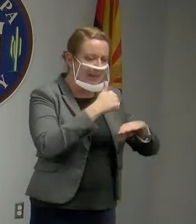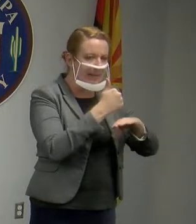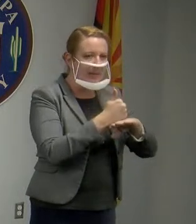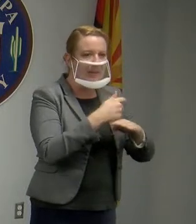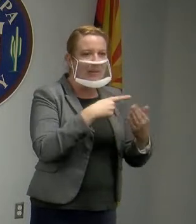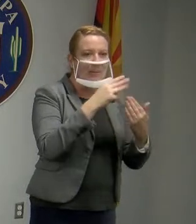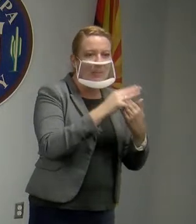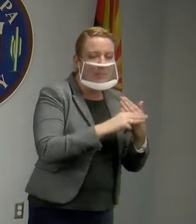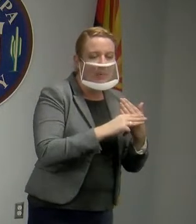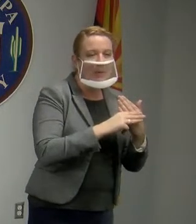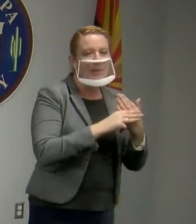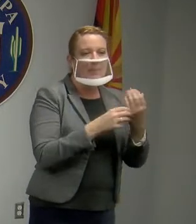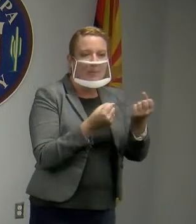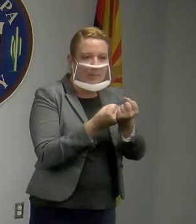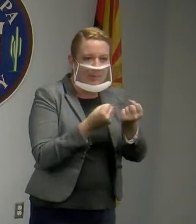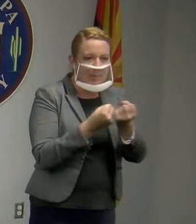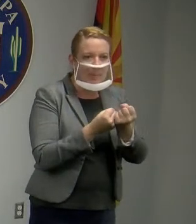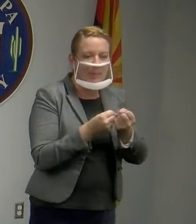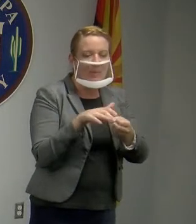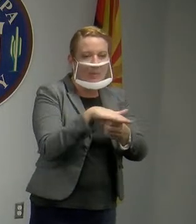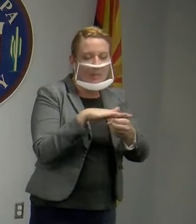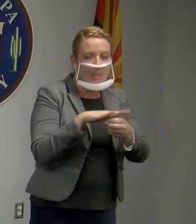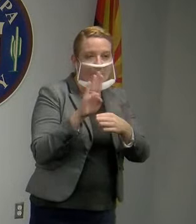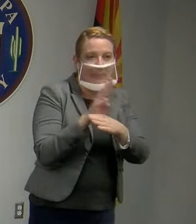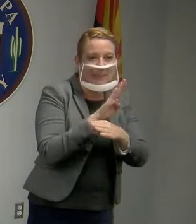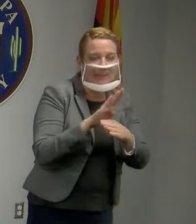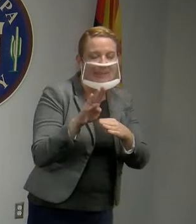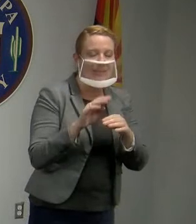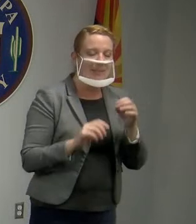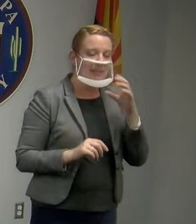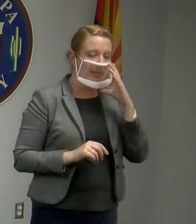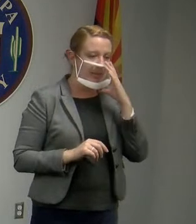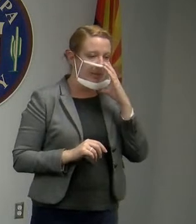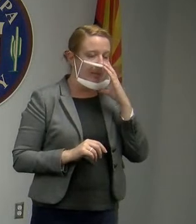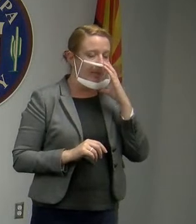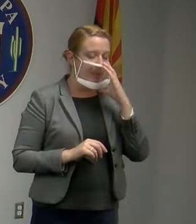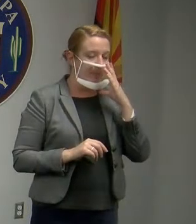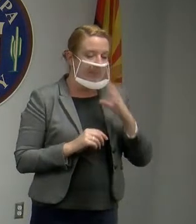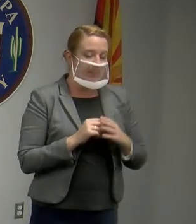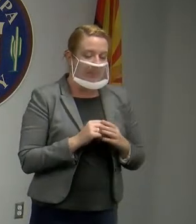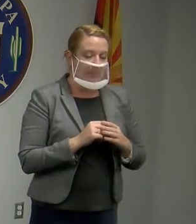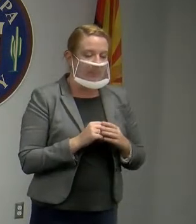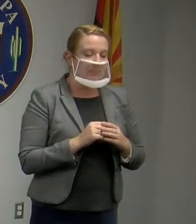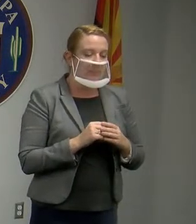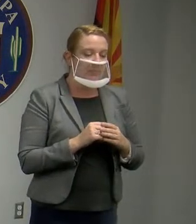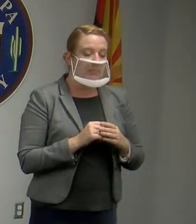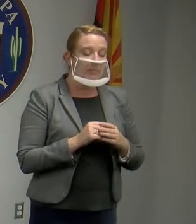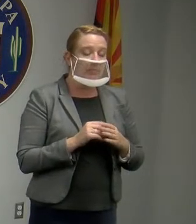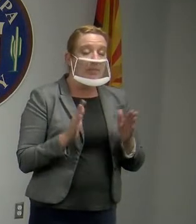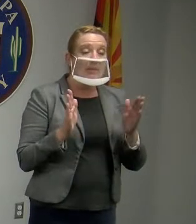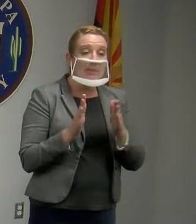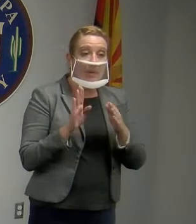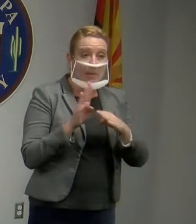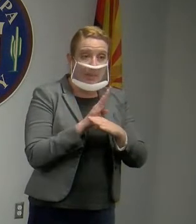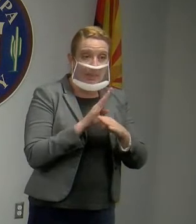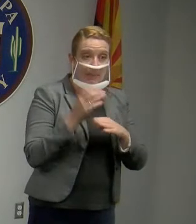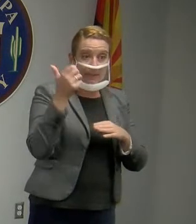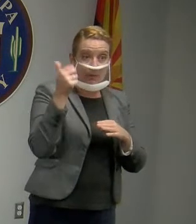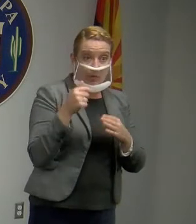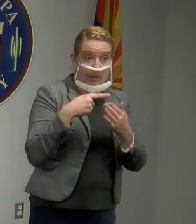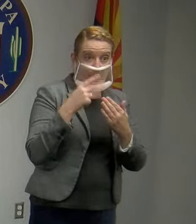partner in this in the Arizona Community Foundation, but I'll give you a quick update for how the small business grant program is working right